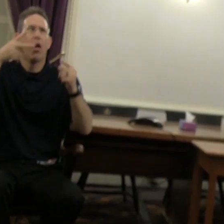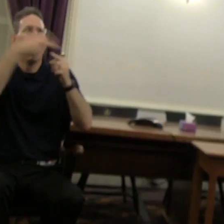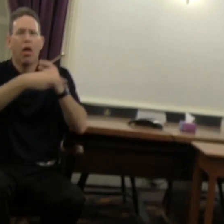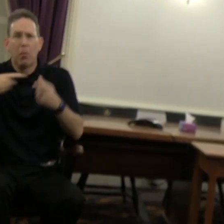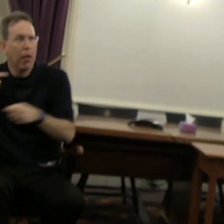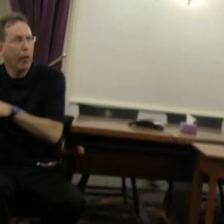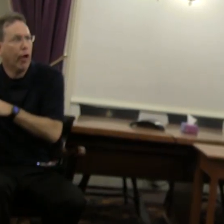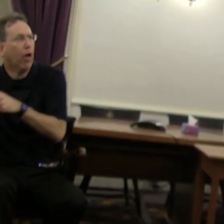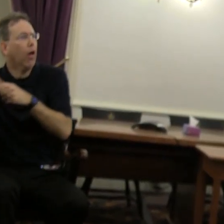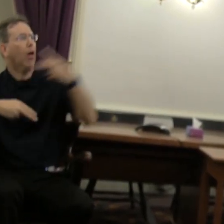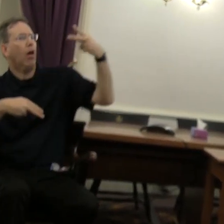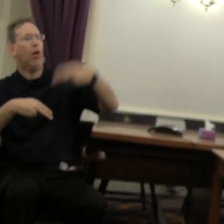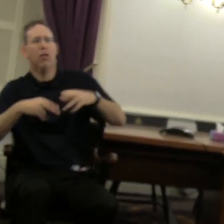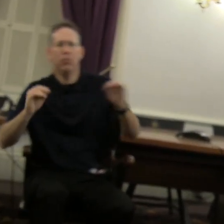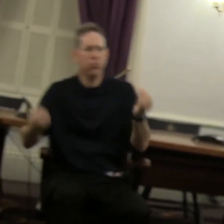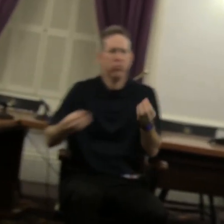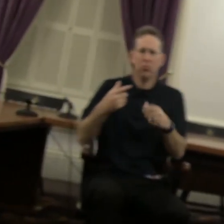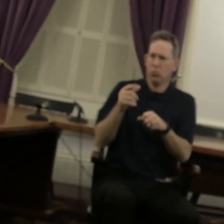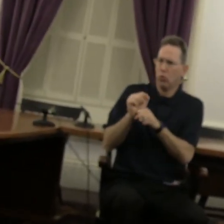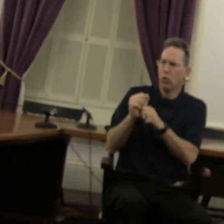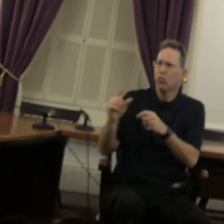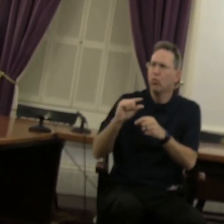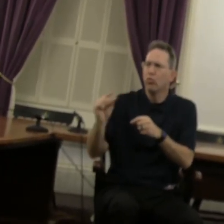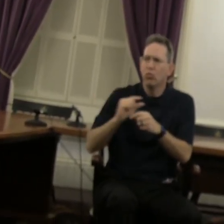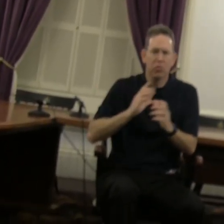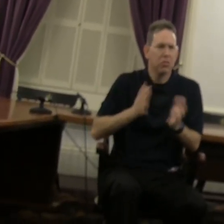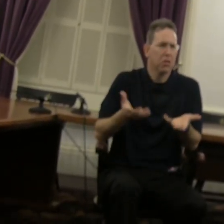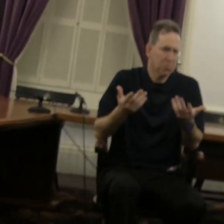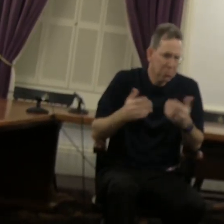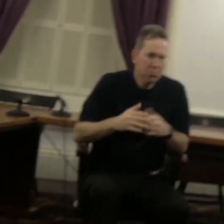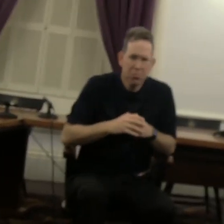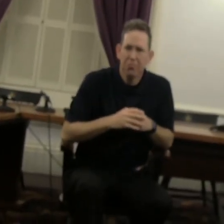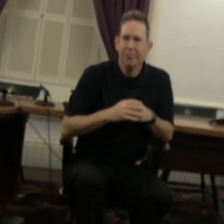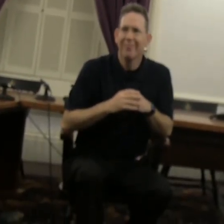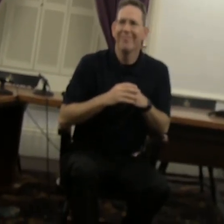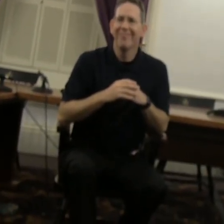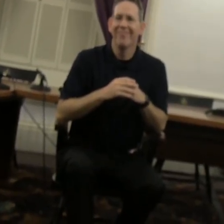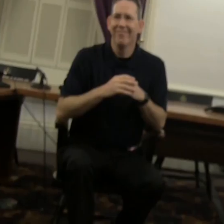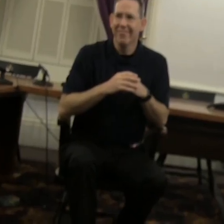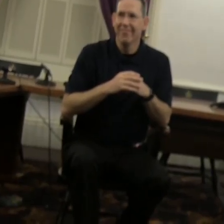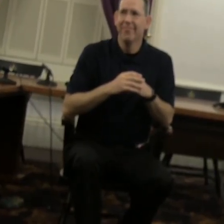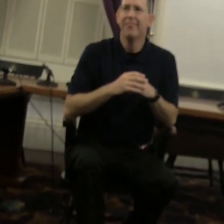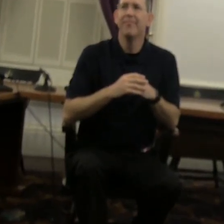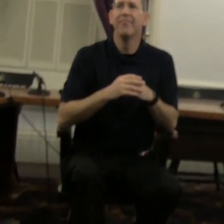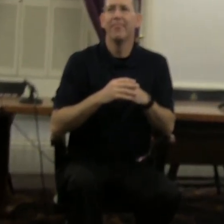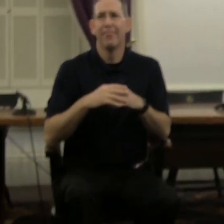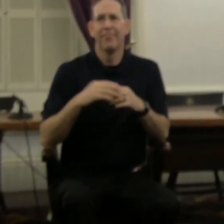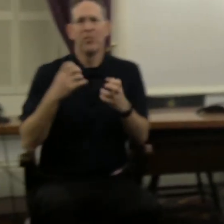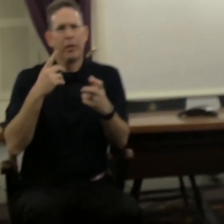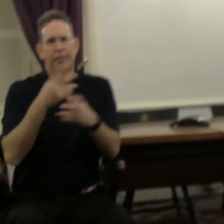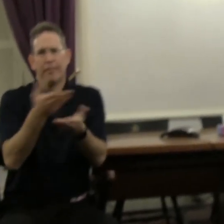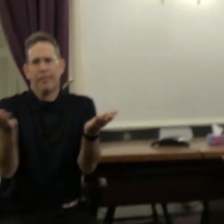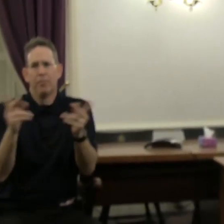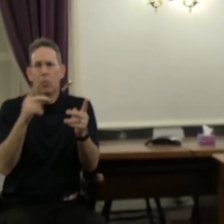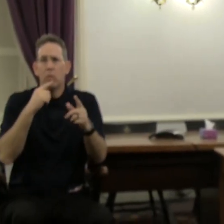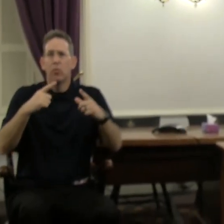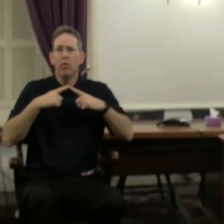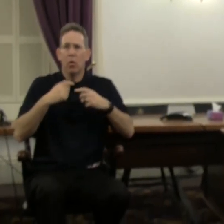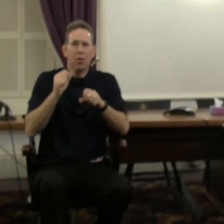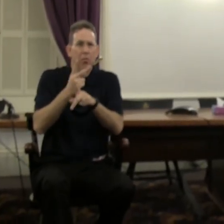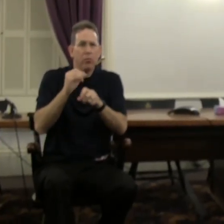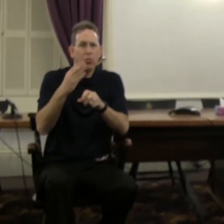age. Many people, including those with disabilities, are able to, want to, and need to